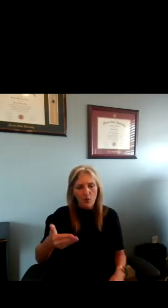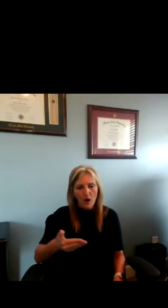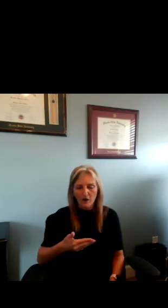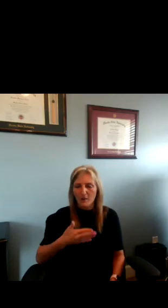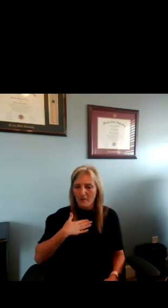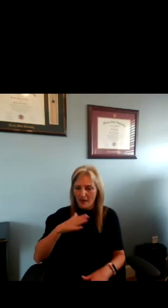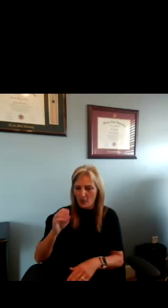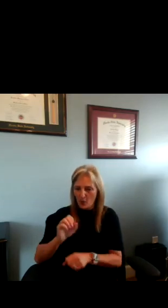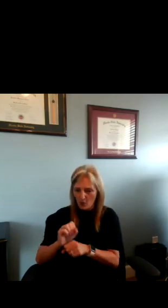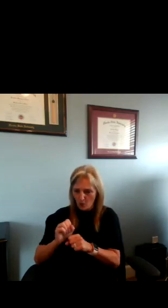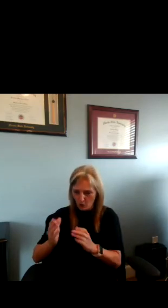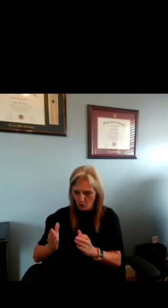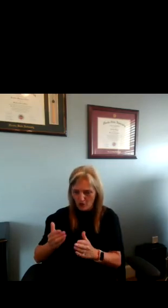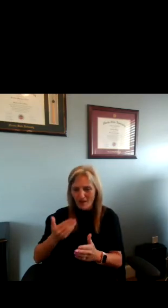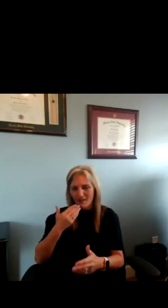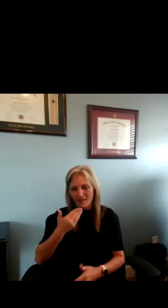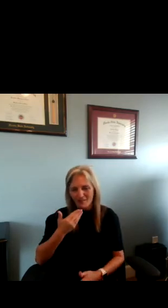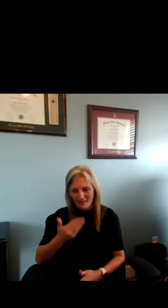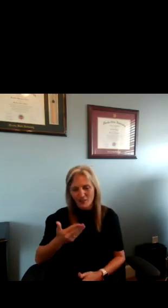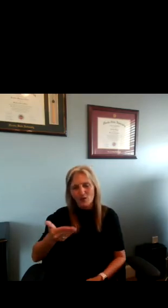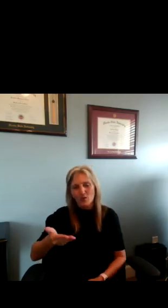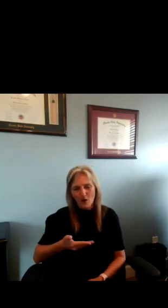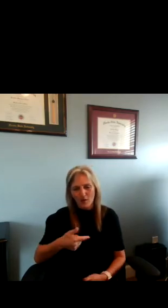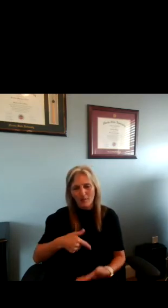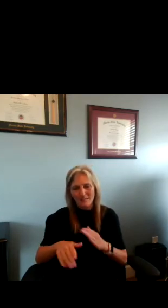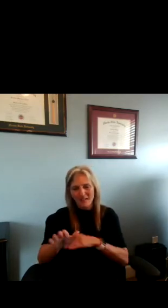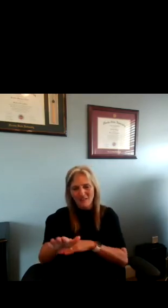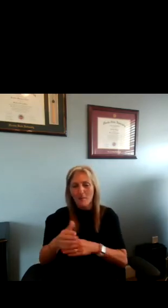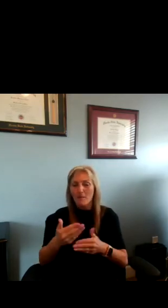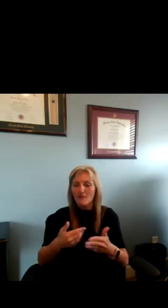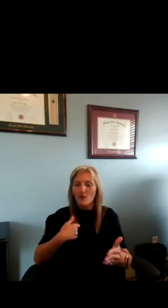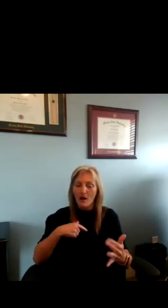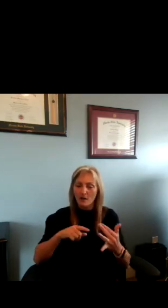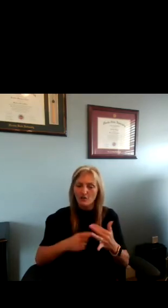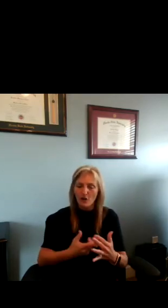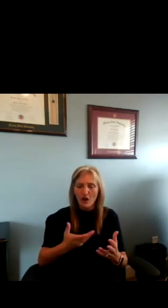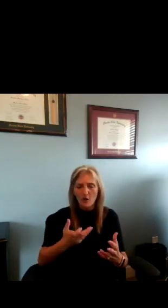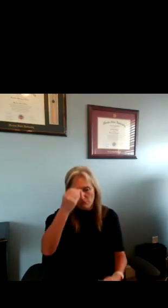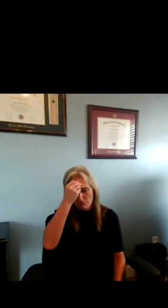afternoon. But before I get started, I want to acknowledge that it is a